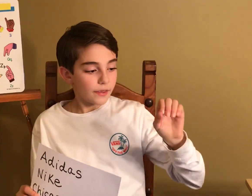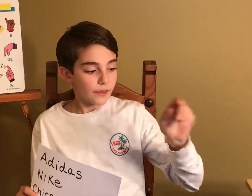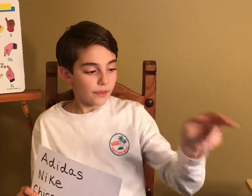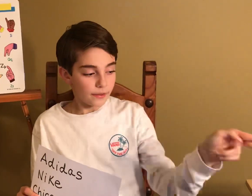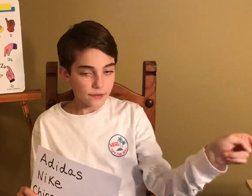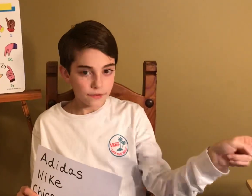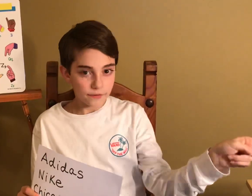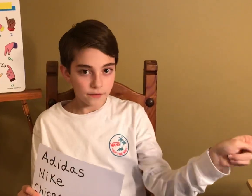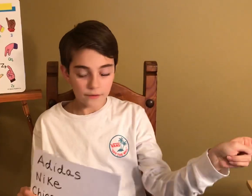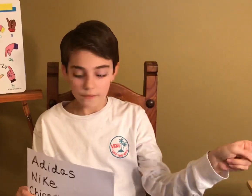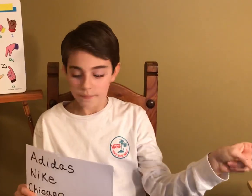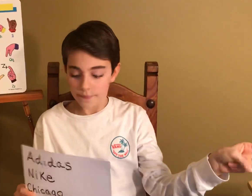H,